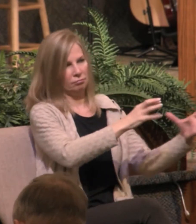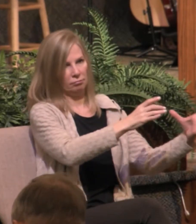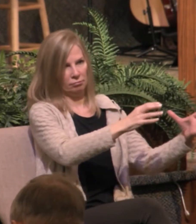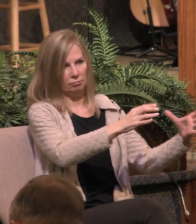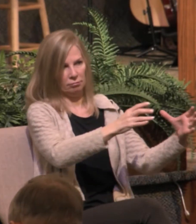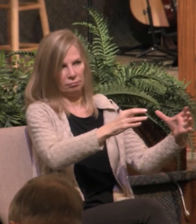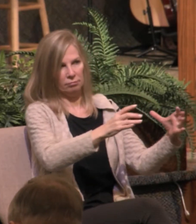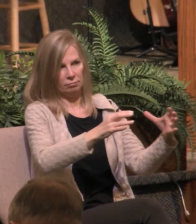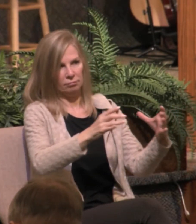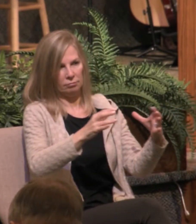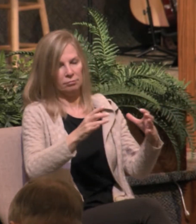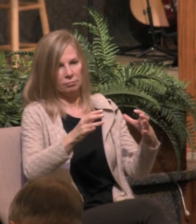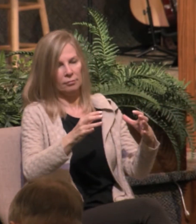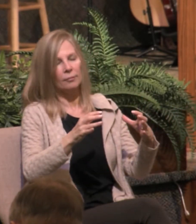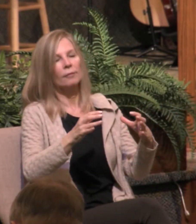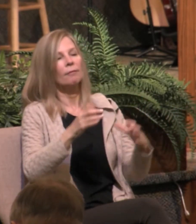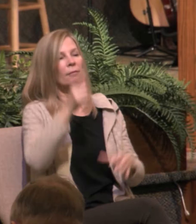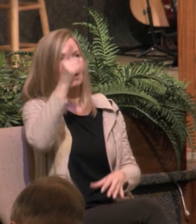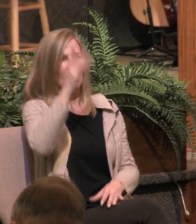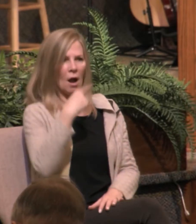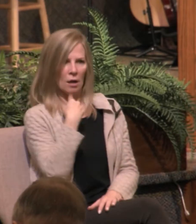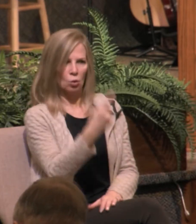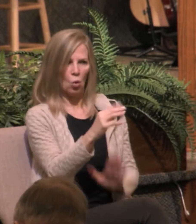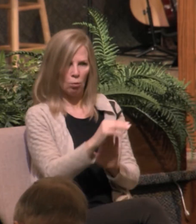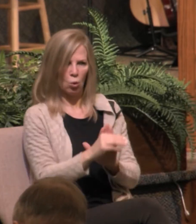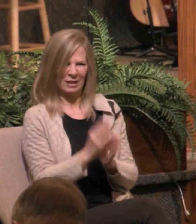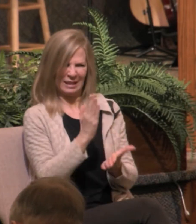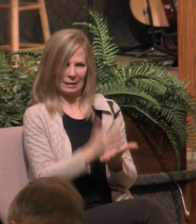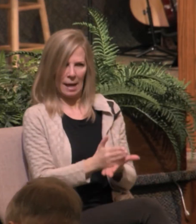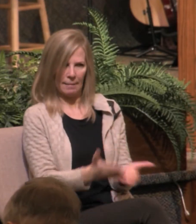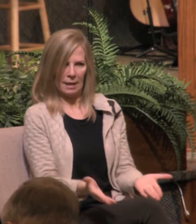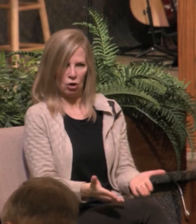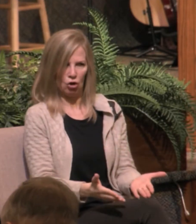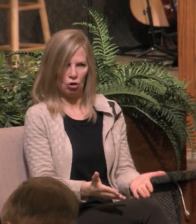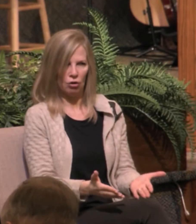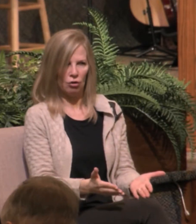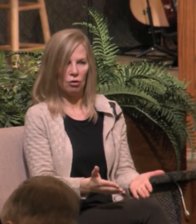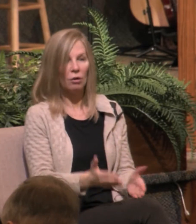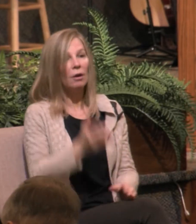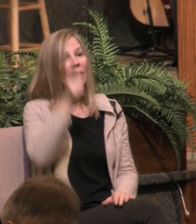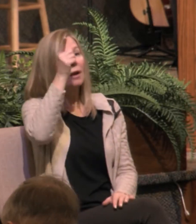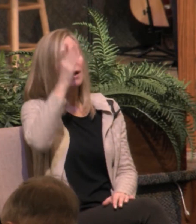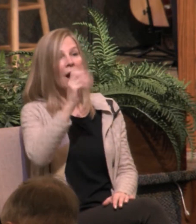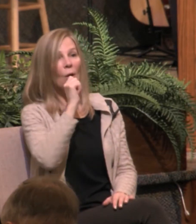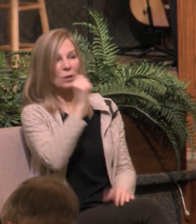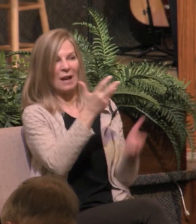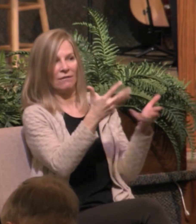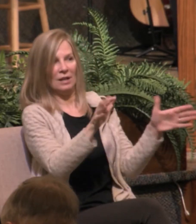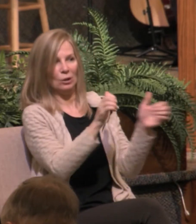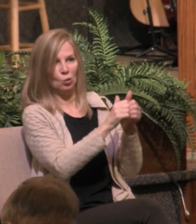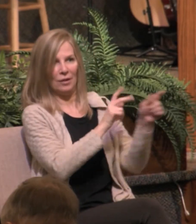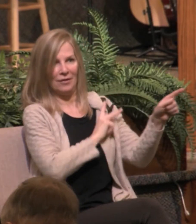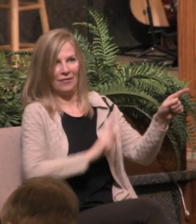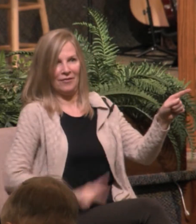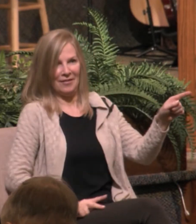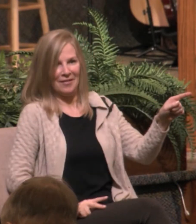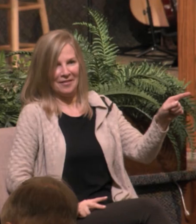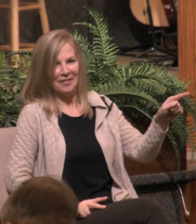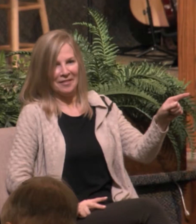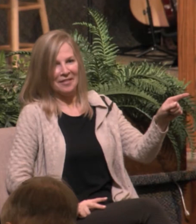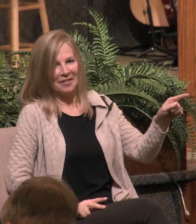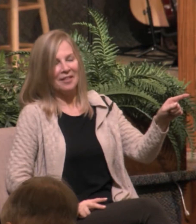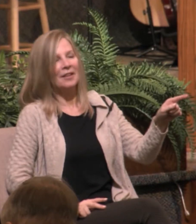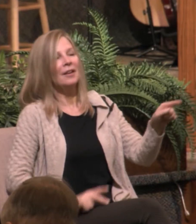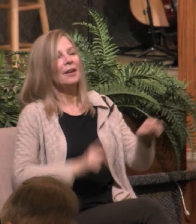God had Moses stop in a certain place because God wasn't done with Pharaoh. God was setting it up so